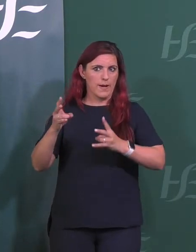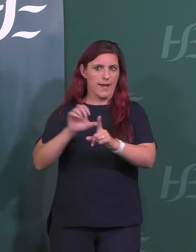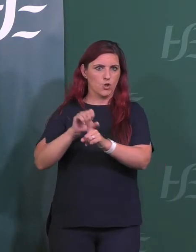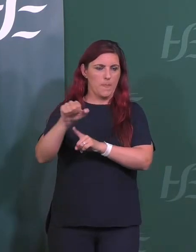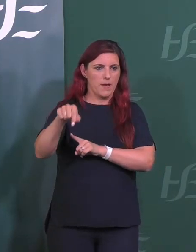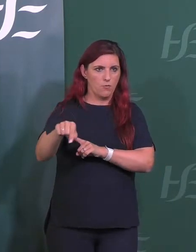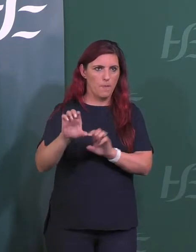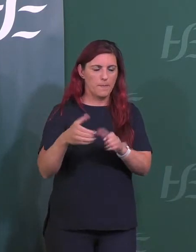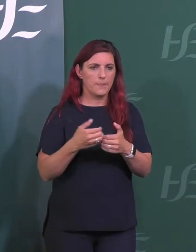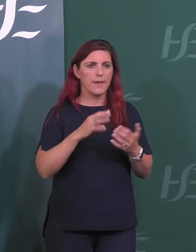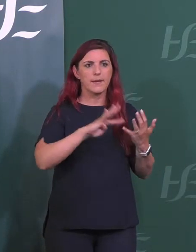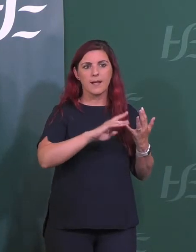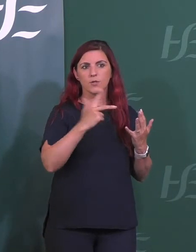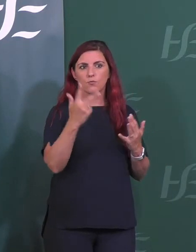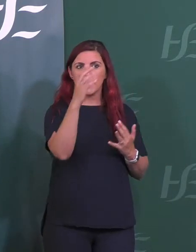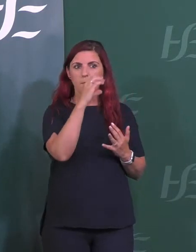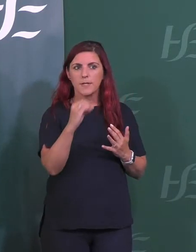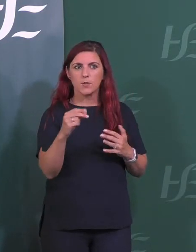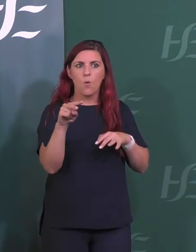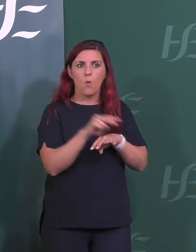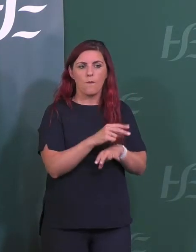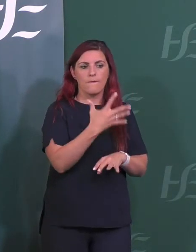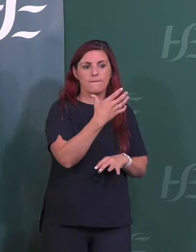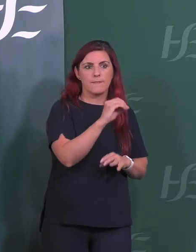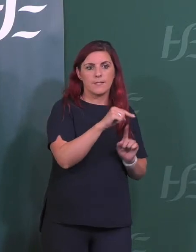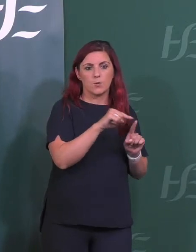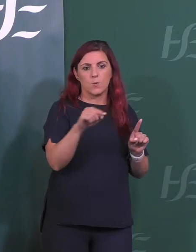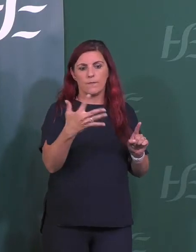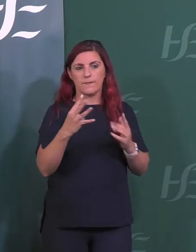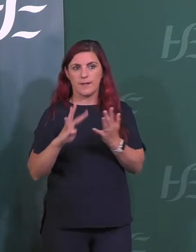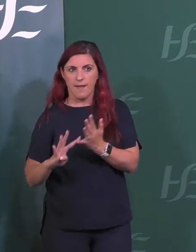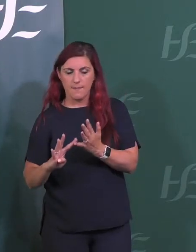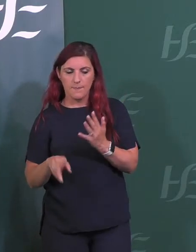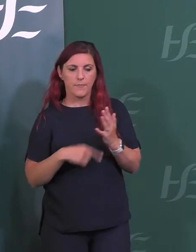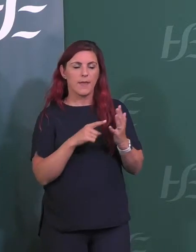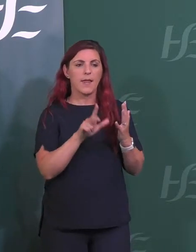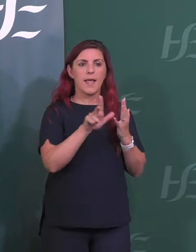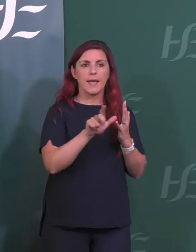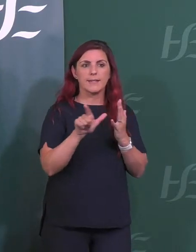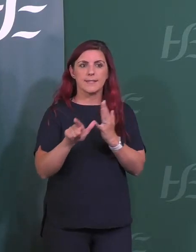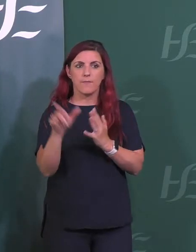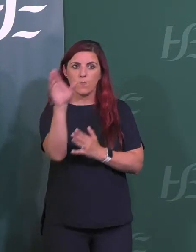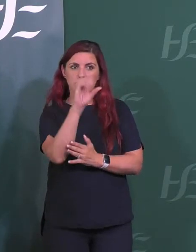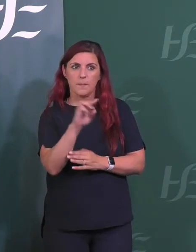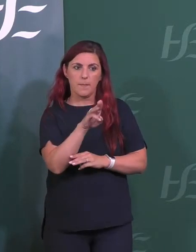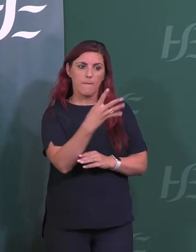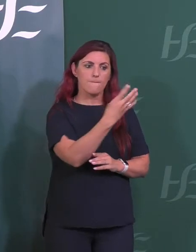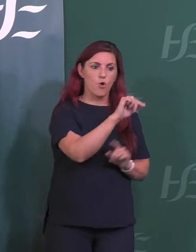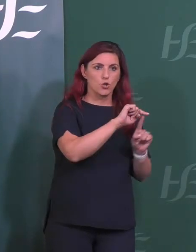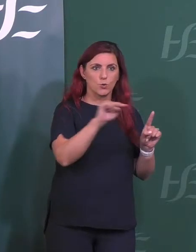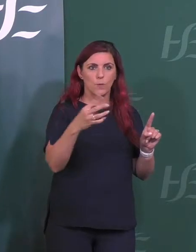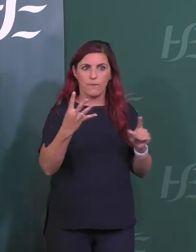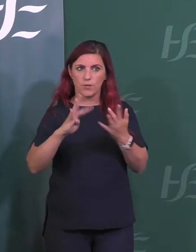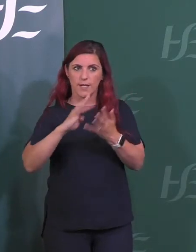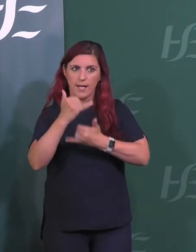so, 93% in those aged 50 to 59, and 87% for those aged 40 to